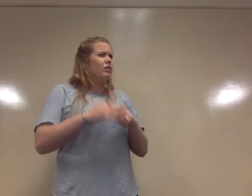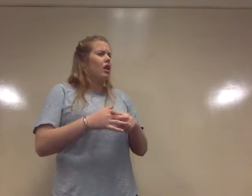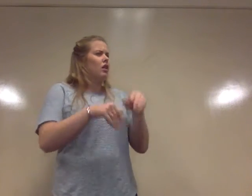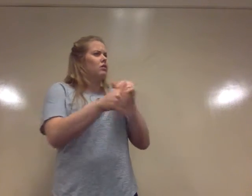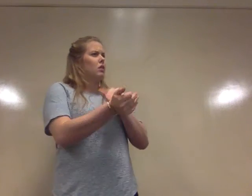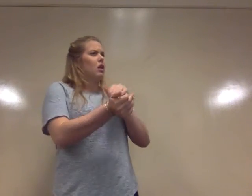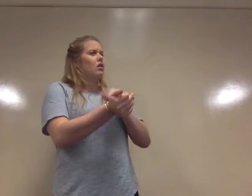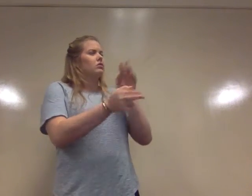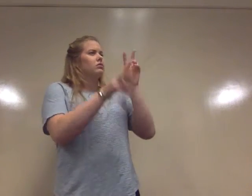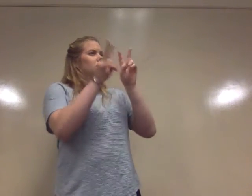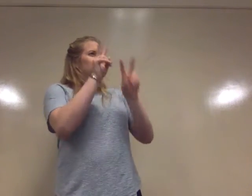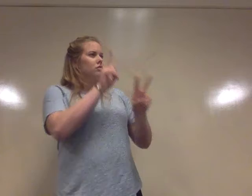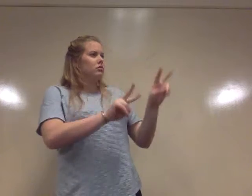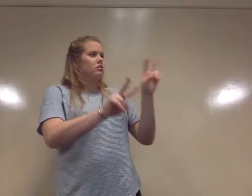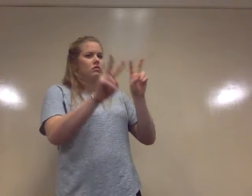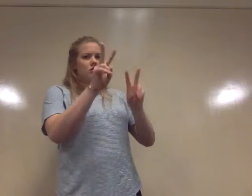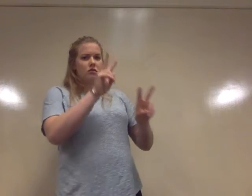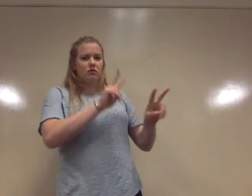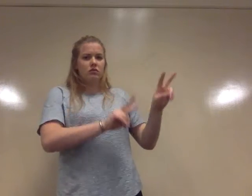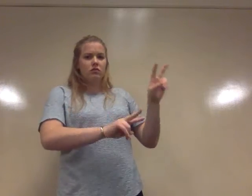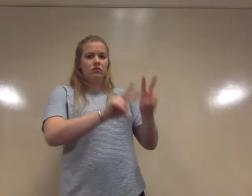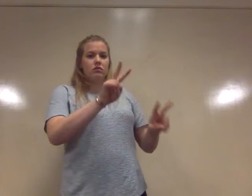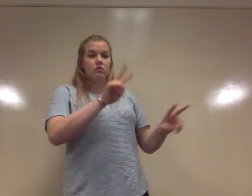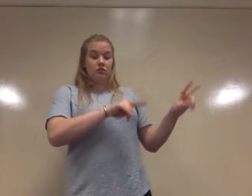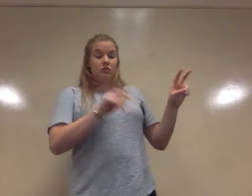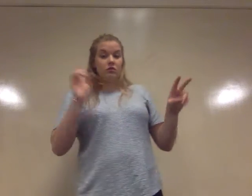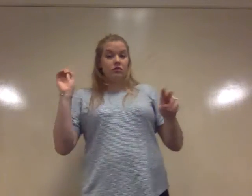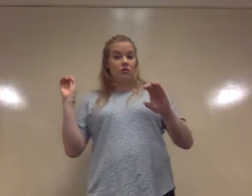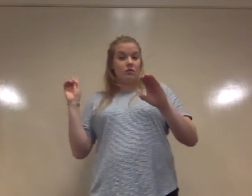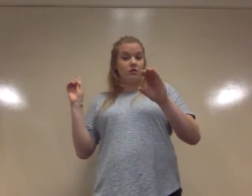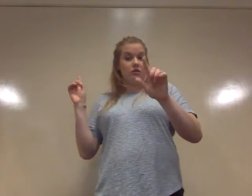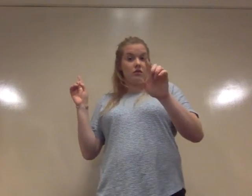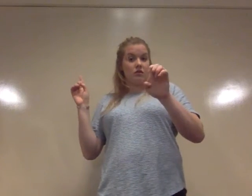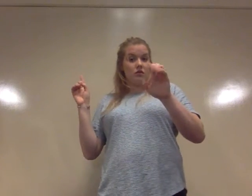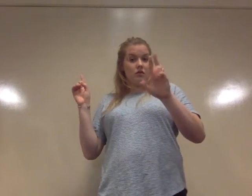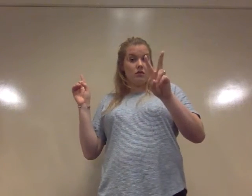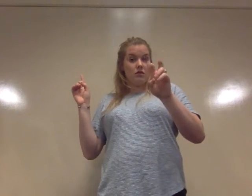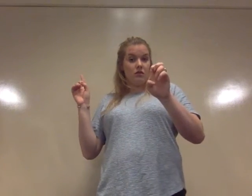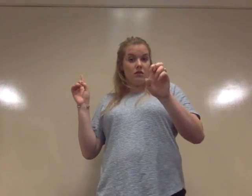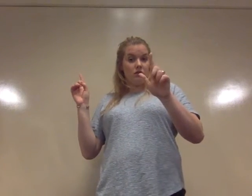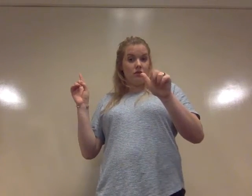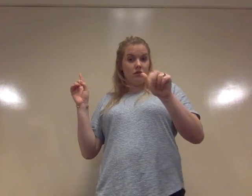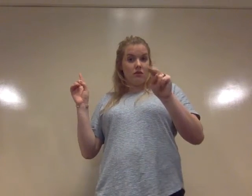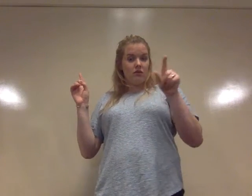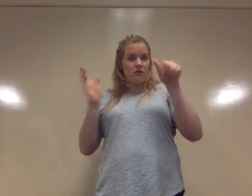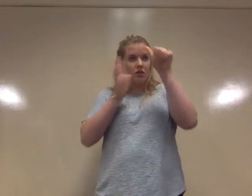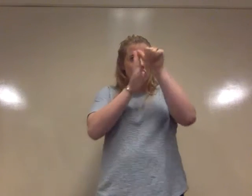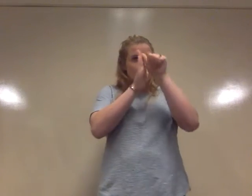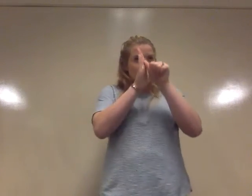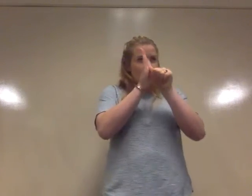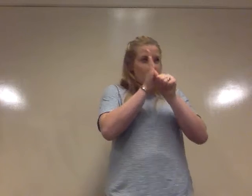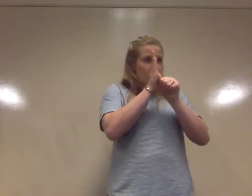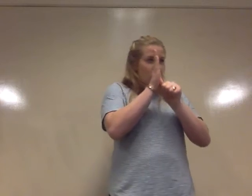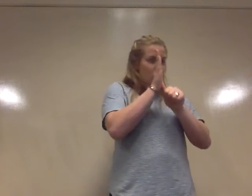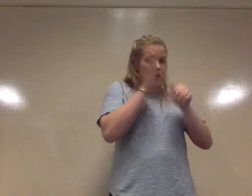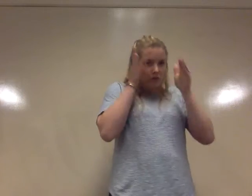at the world-famous Cleveland Clinic in Cleveland, Ohio. Surgery soon became his specialty. There's something awfully